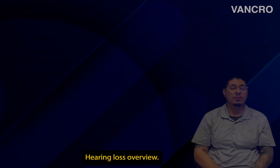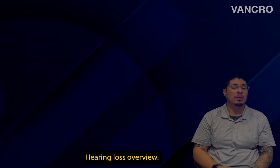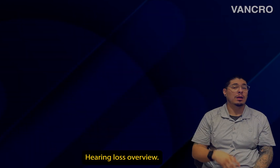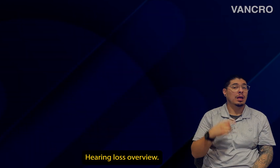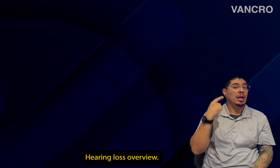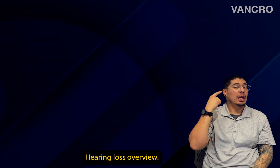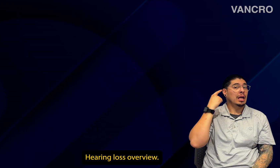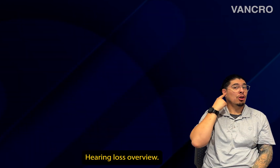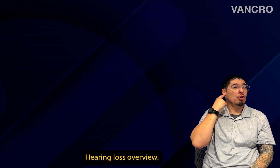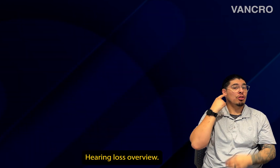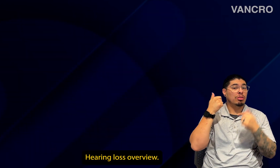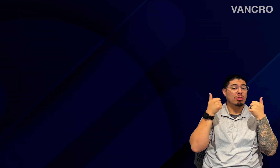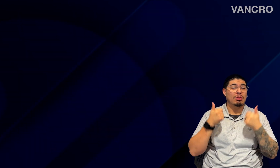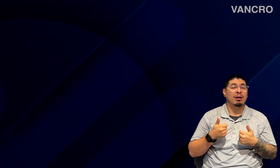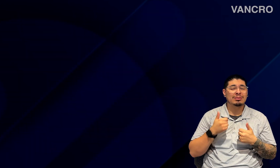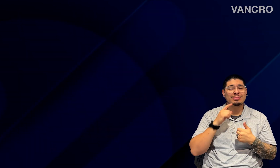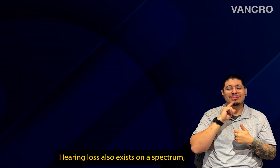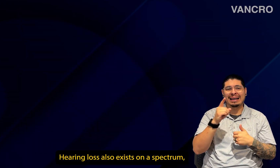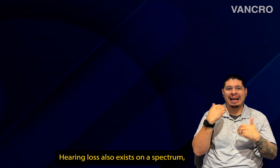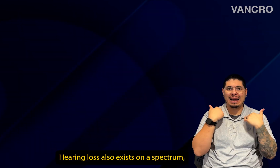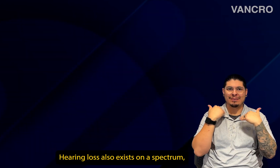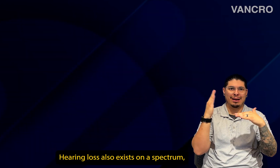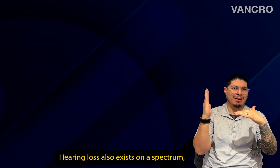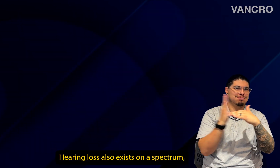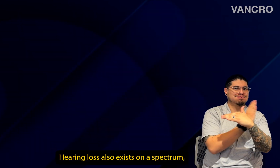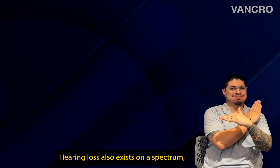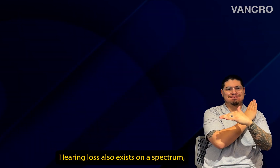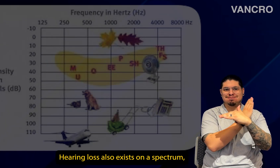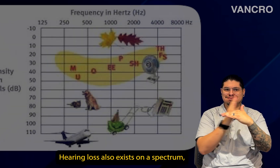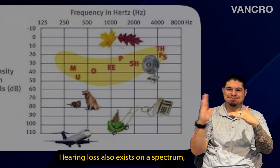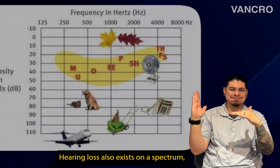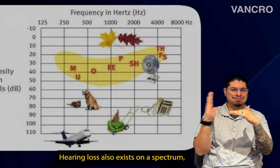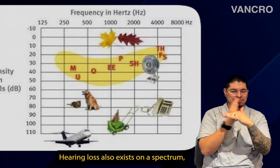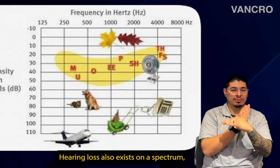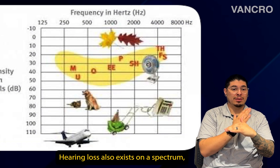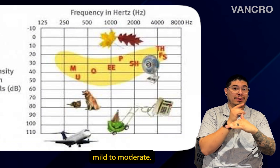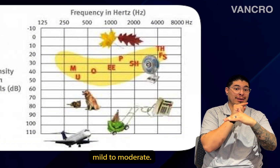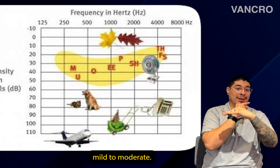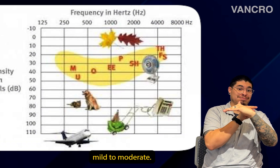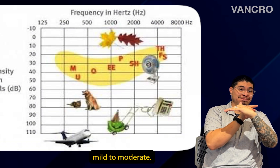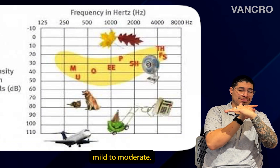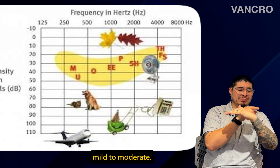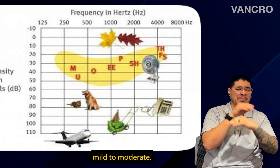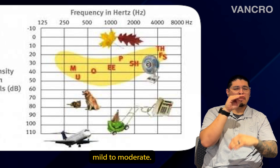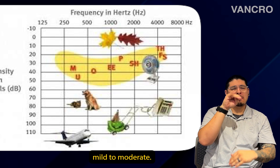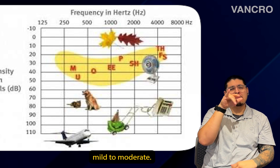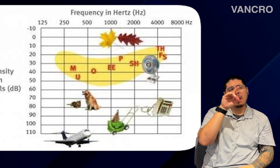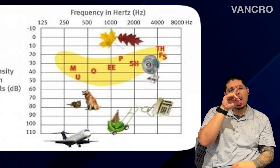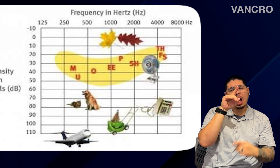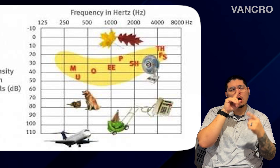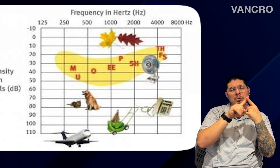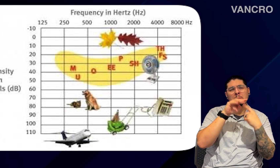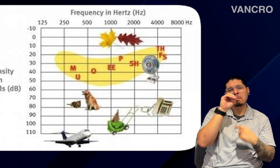Hearing loss overview. Hearing loss also exists on a spectrum, mild to moderate.